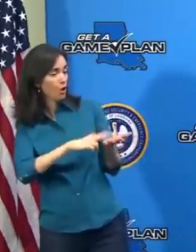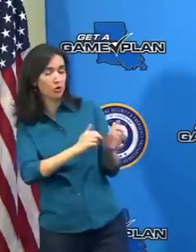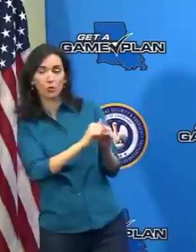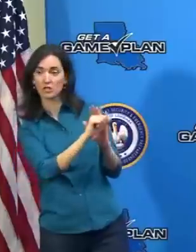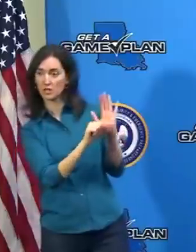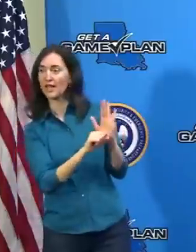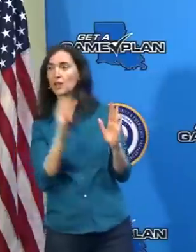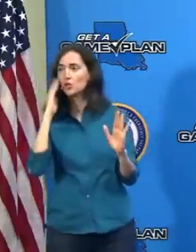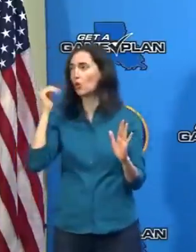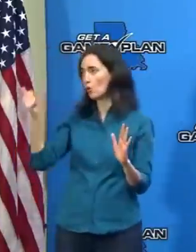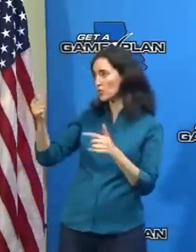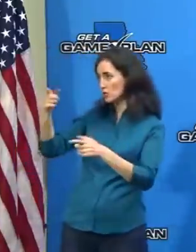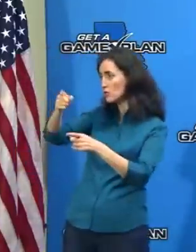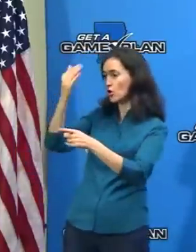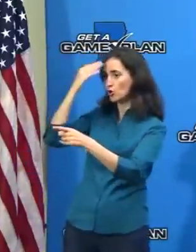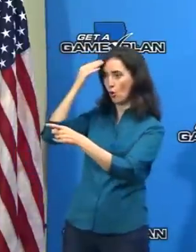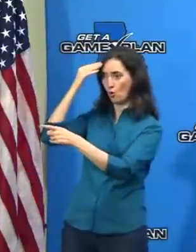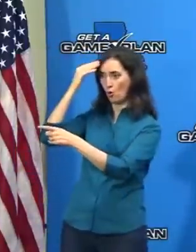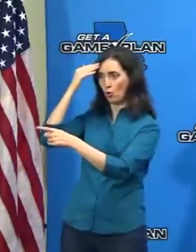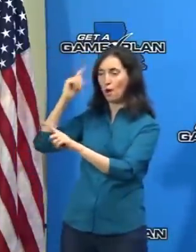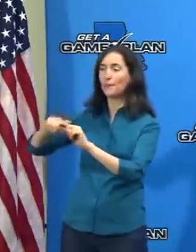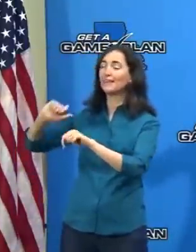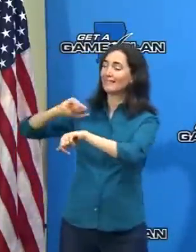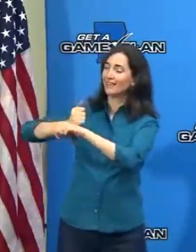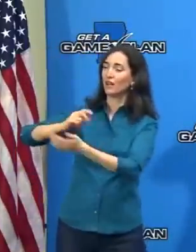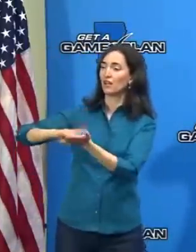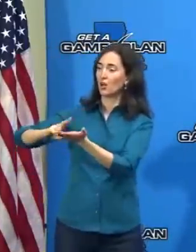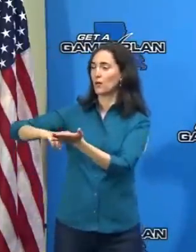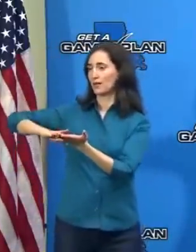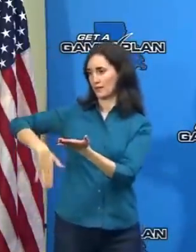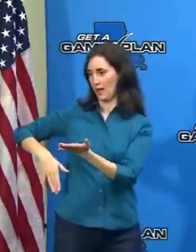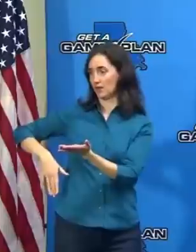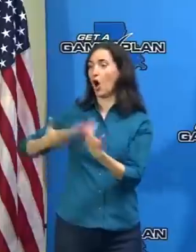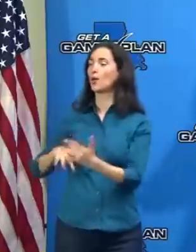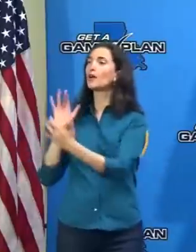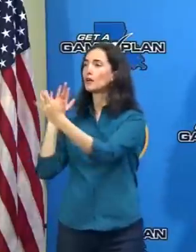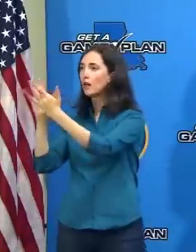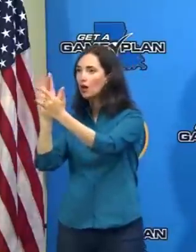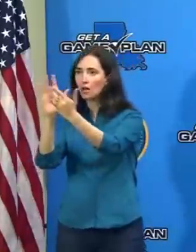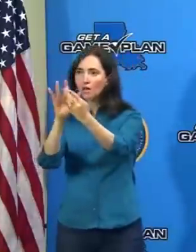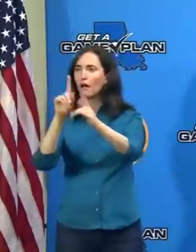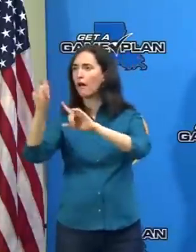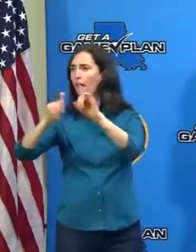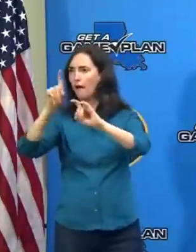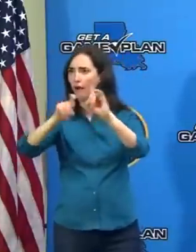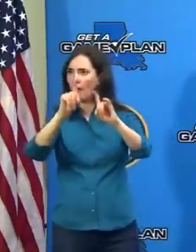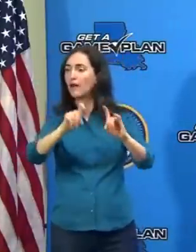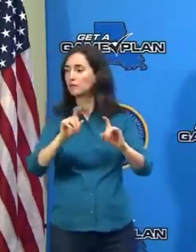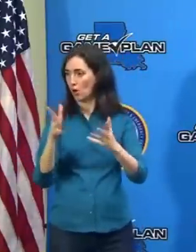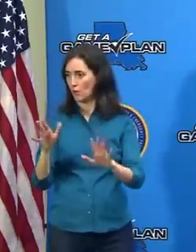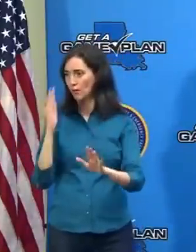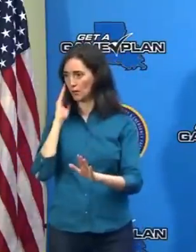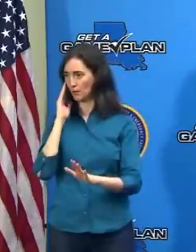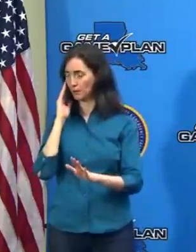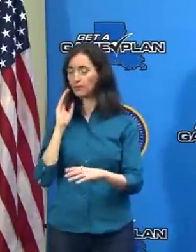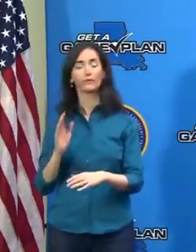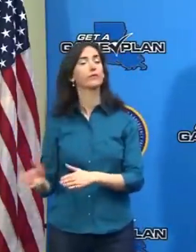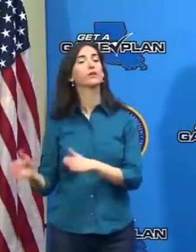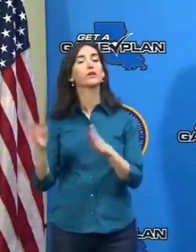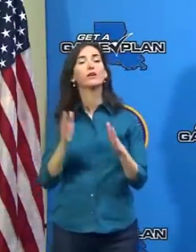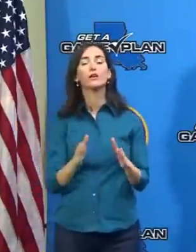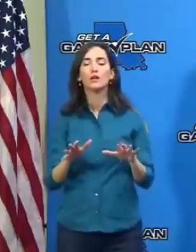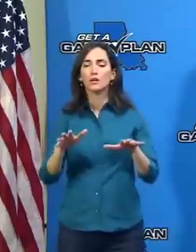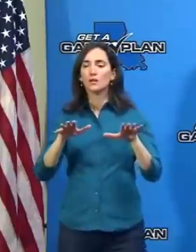state. And we've been doing that all over the state. As far as